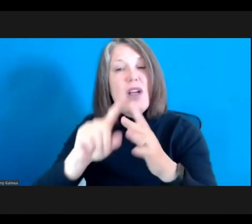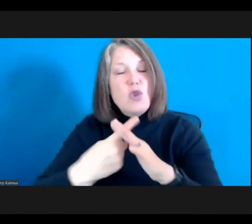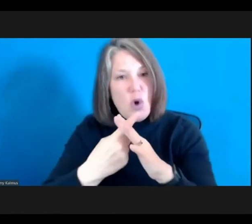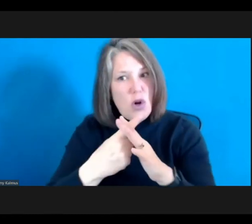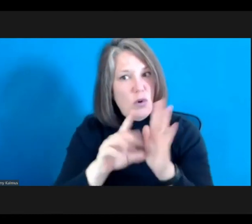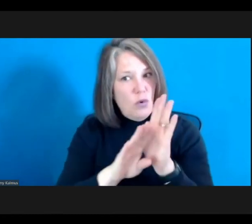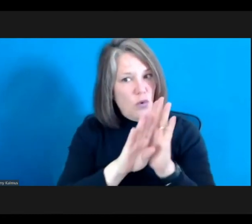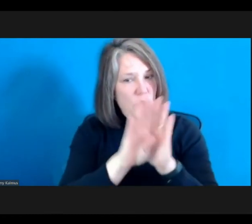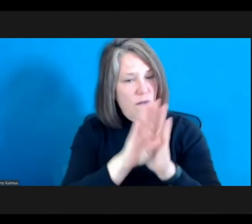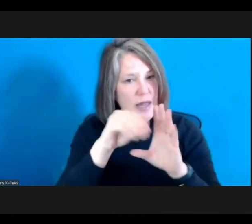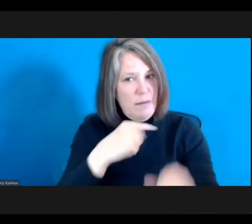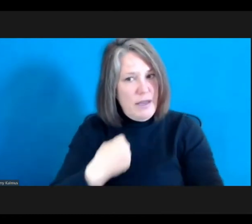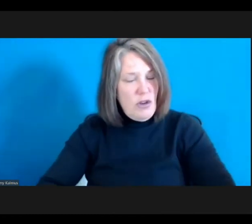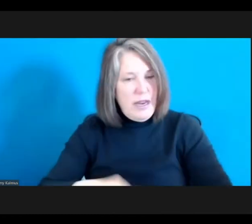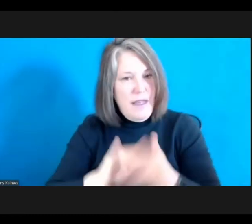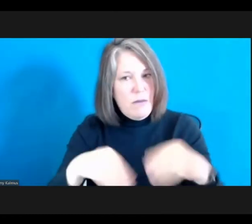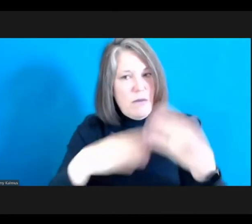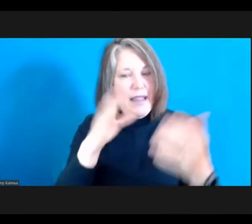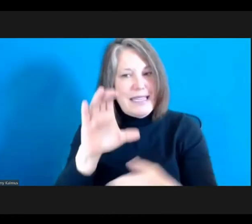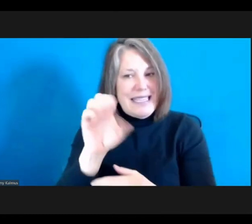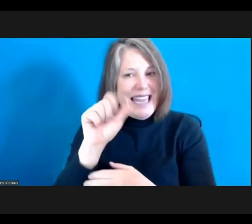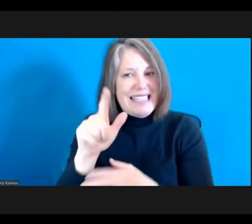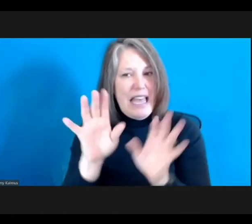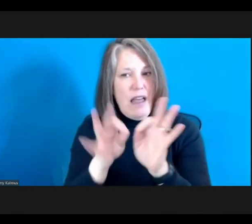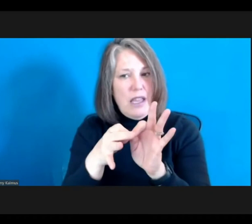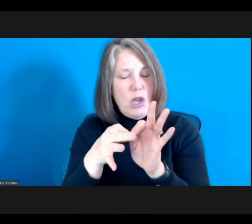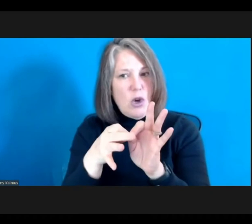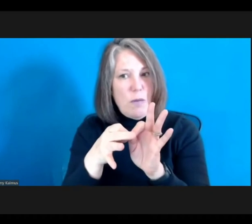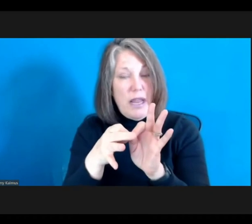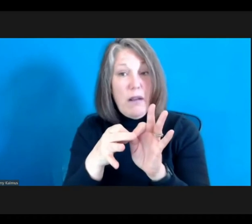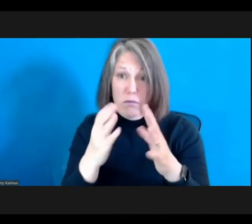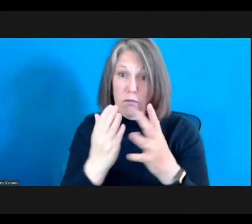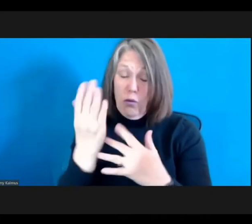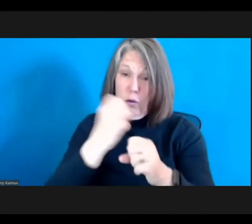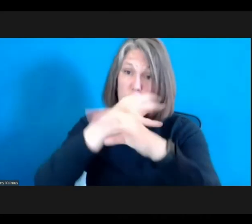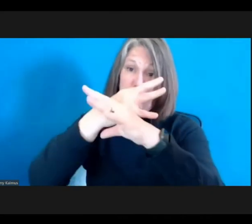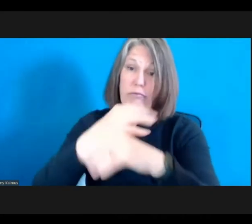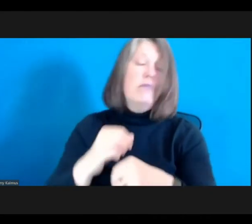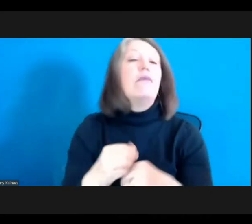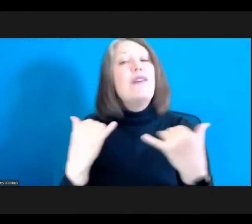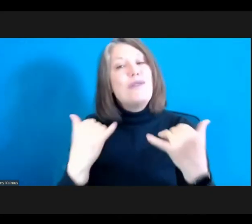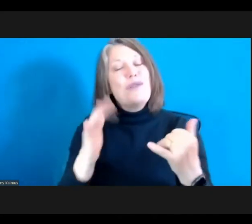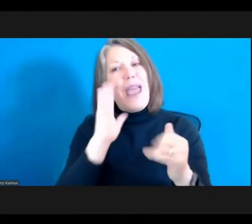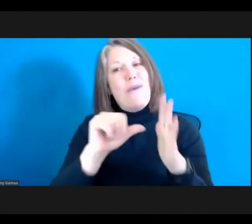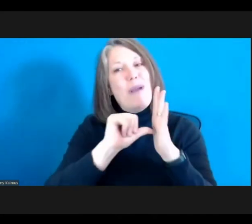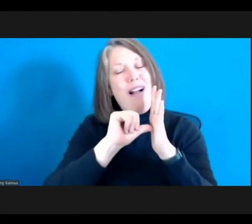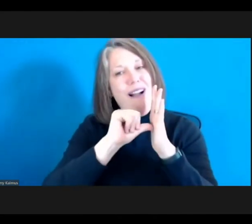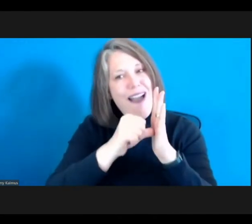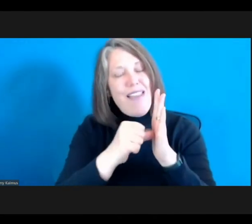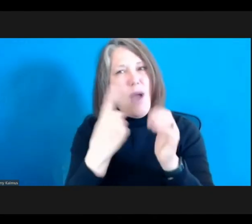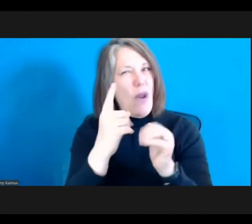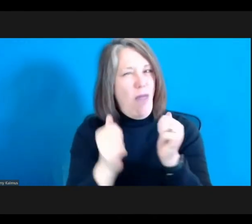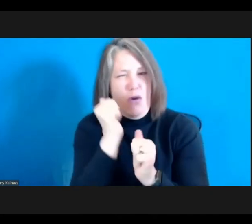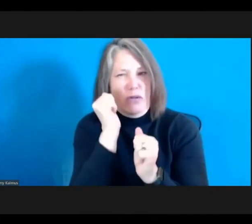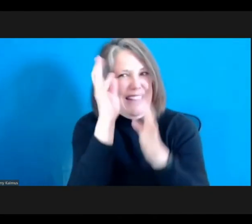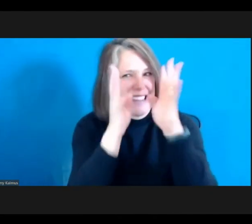China that would provide CSL interpreting virtually. Today, we will highlight one of the most innovative